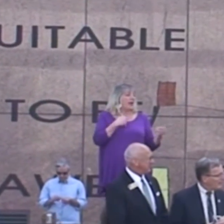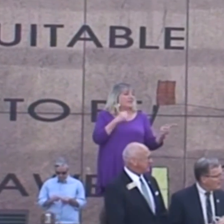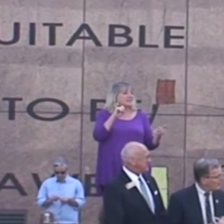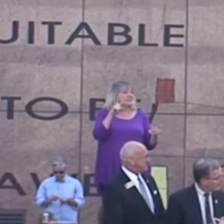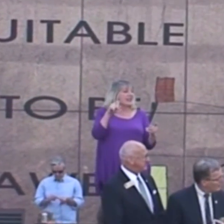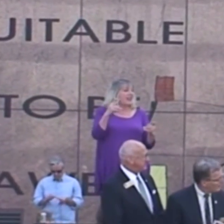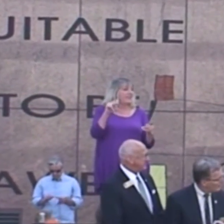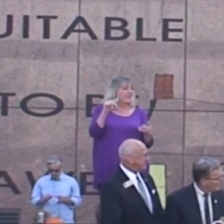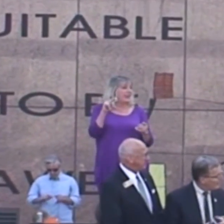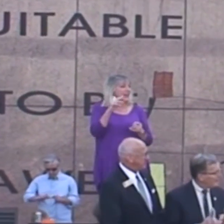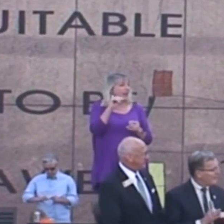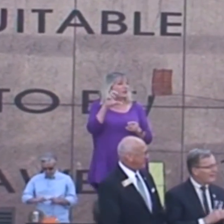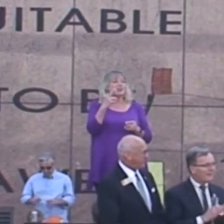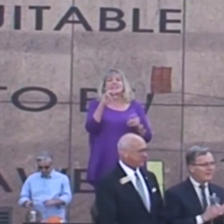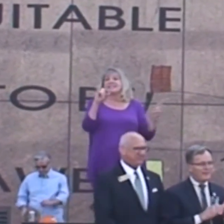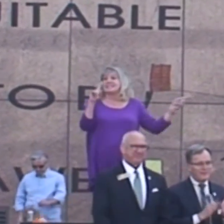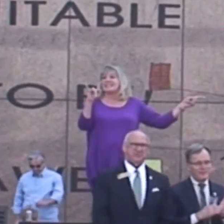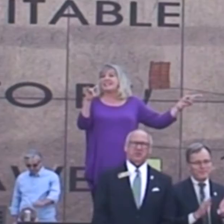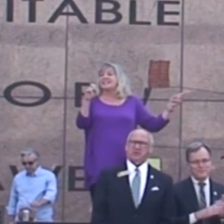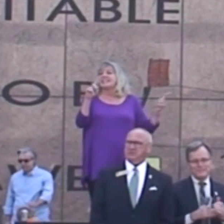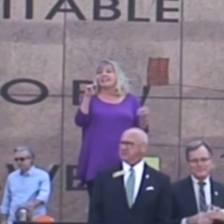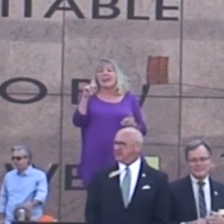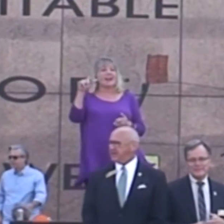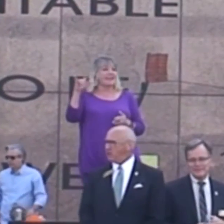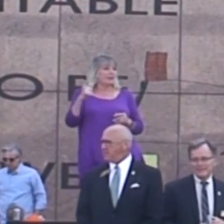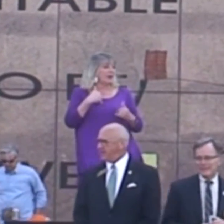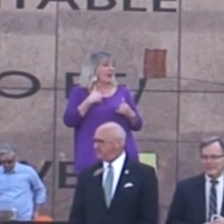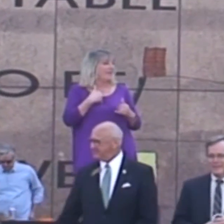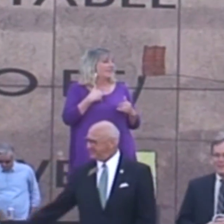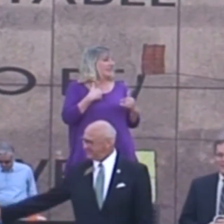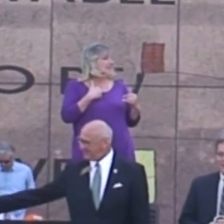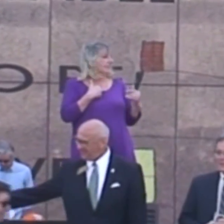and Christine Kelly, we have Satish